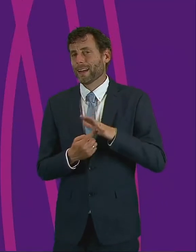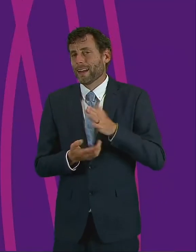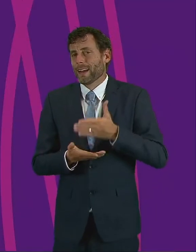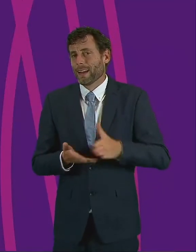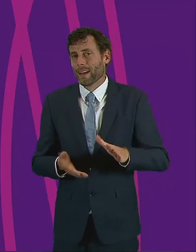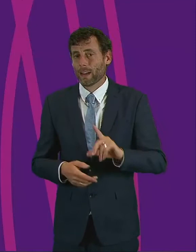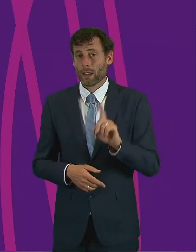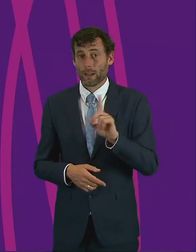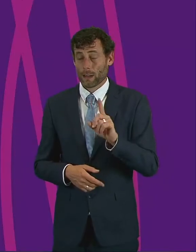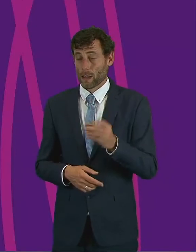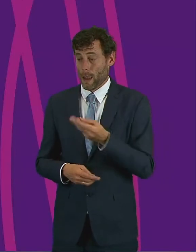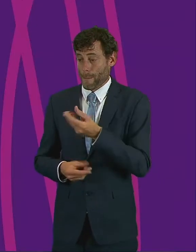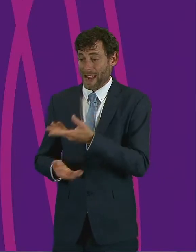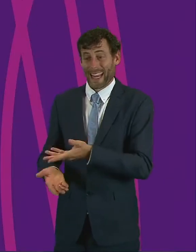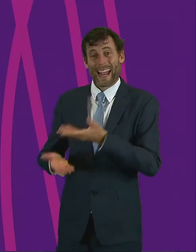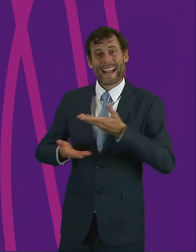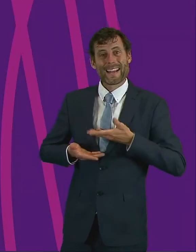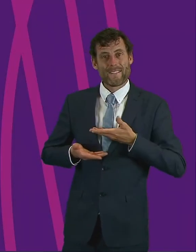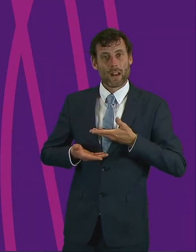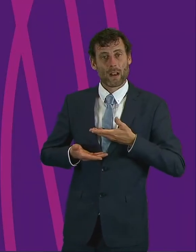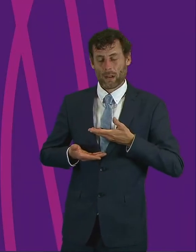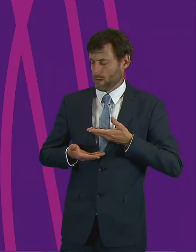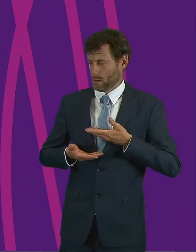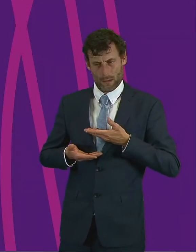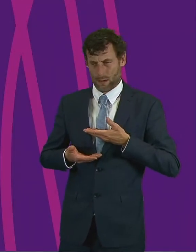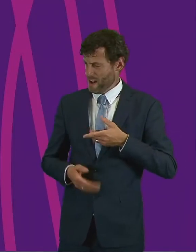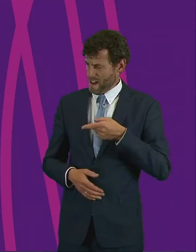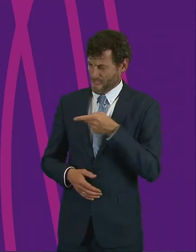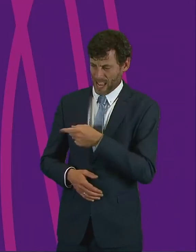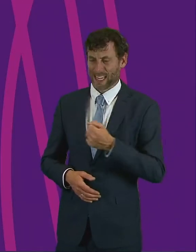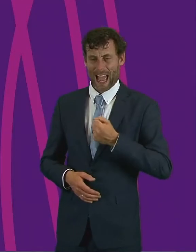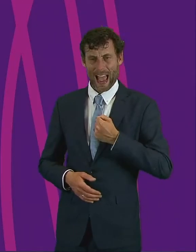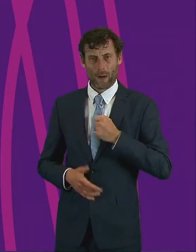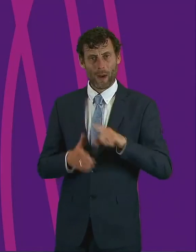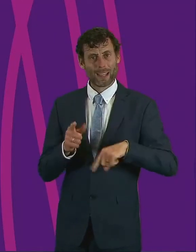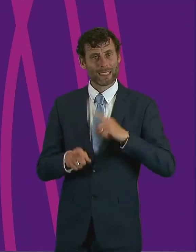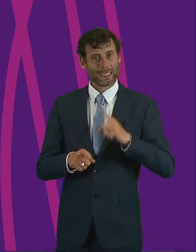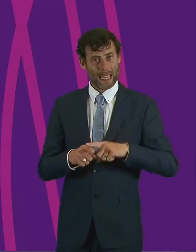monies that is given, it is monies that we pay our taxes towards.